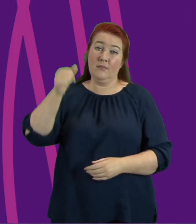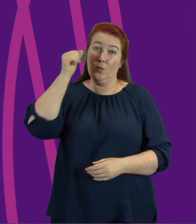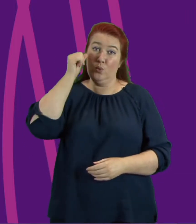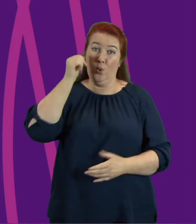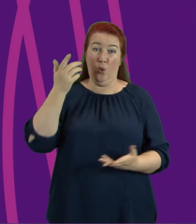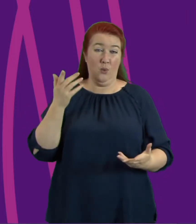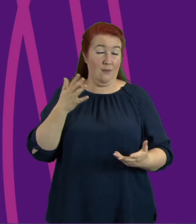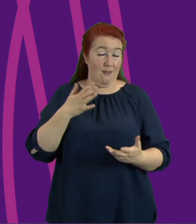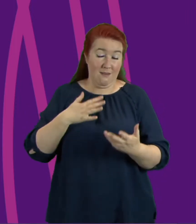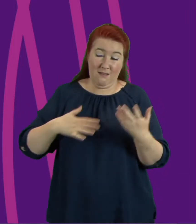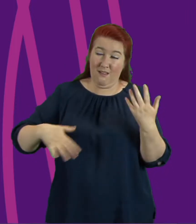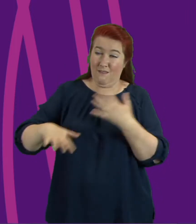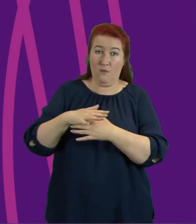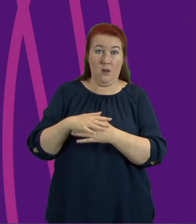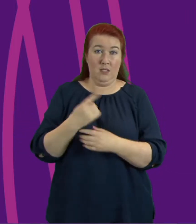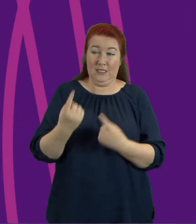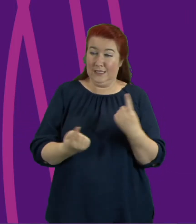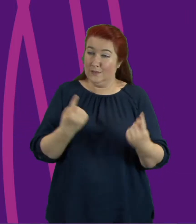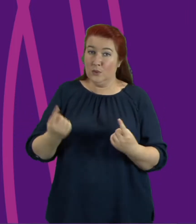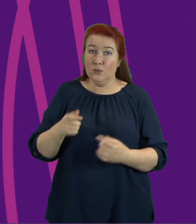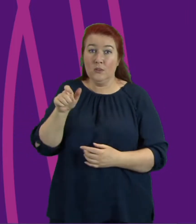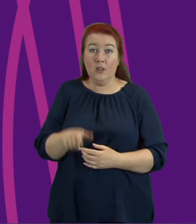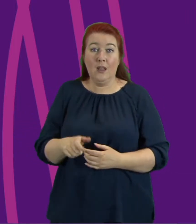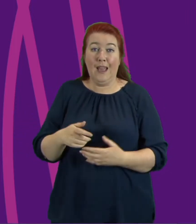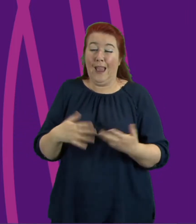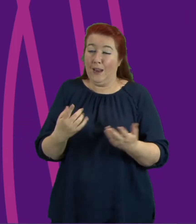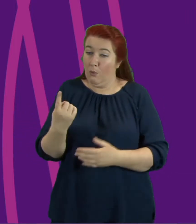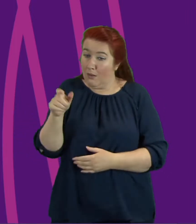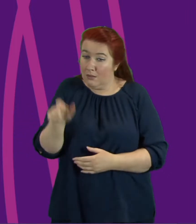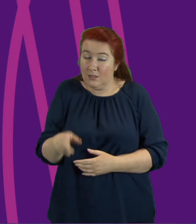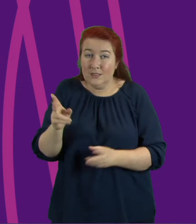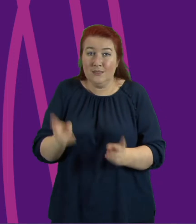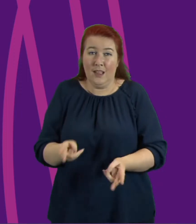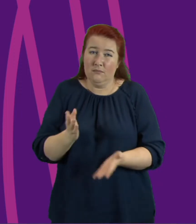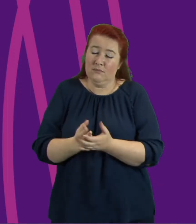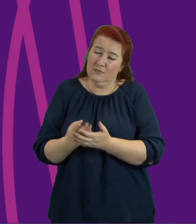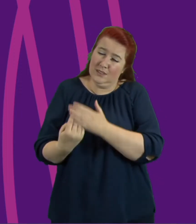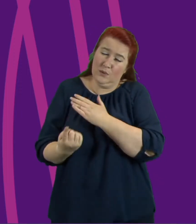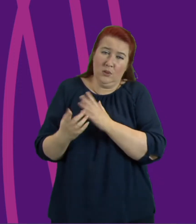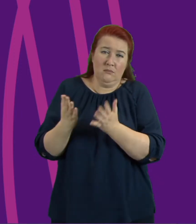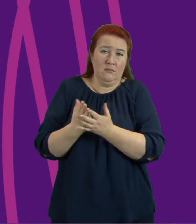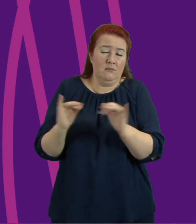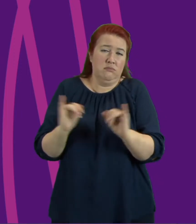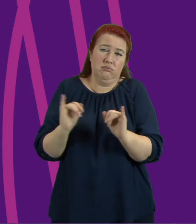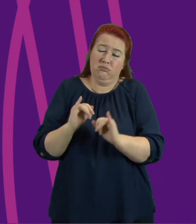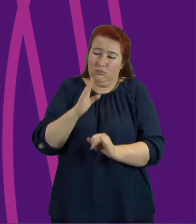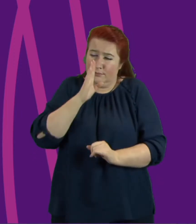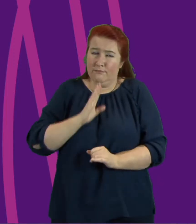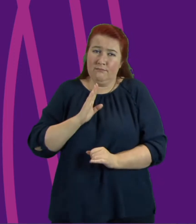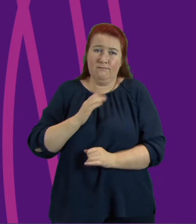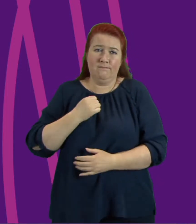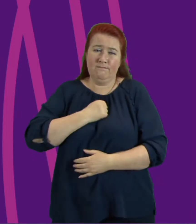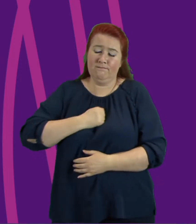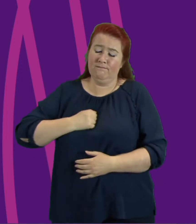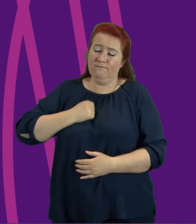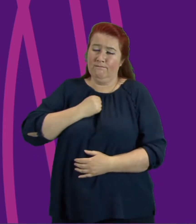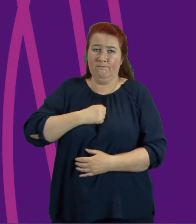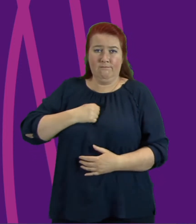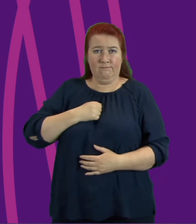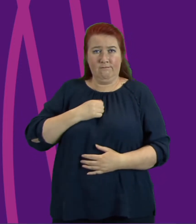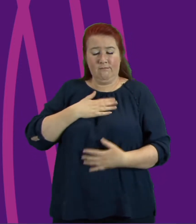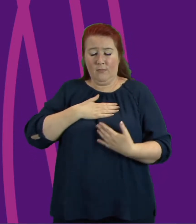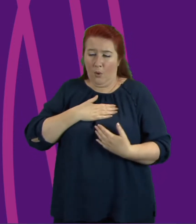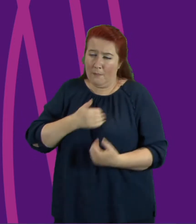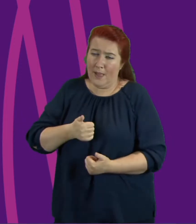that every one of these deaths is an individual tragedy, which calls for, from each one of us, profound sorrow,